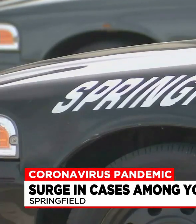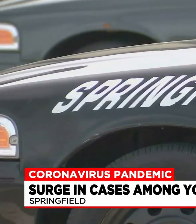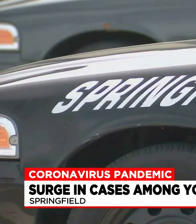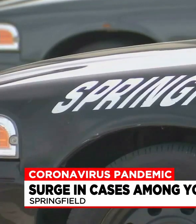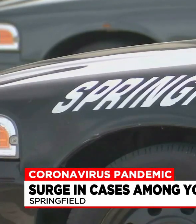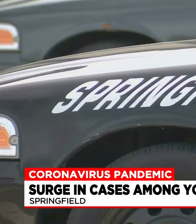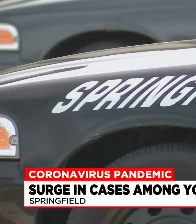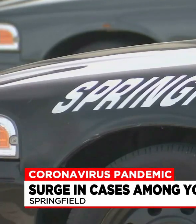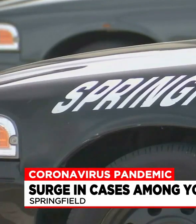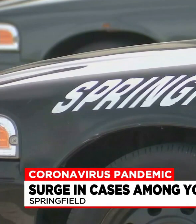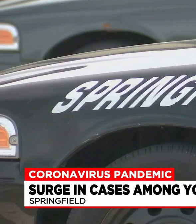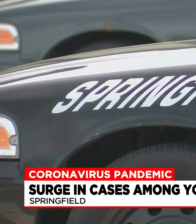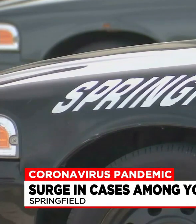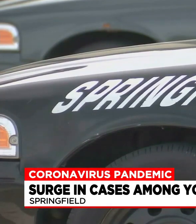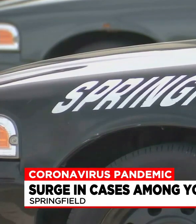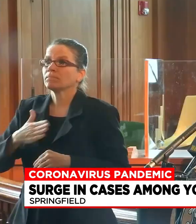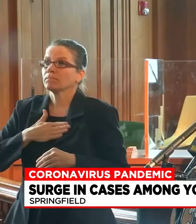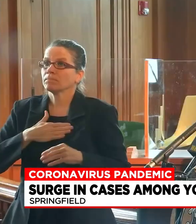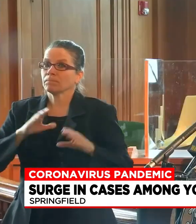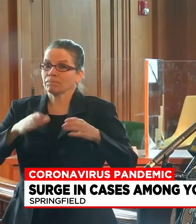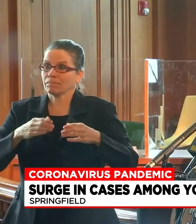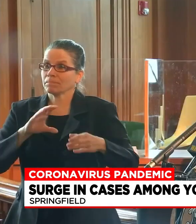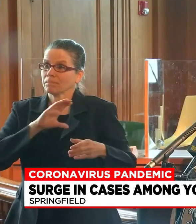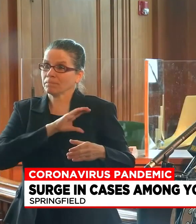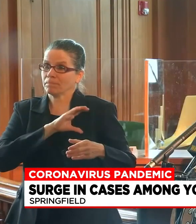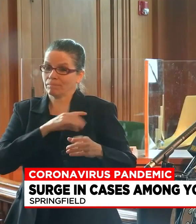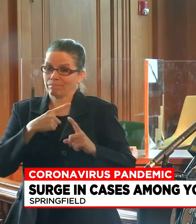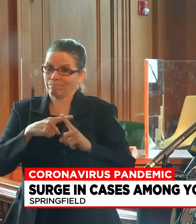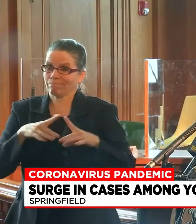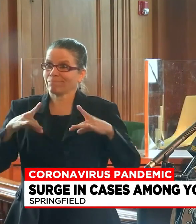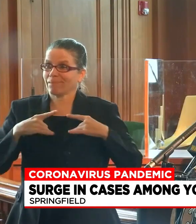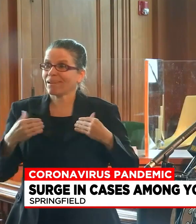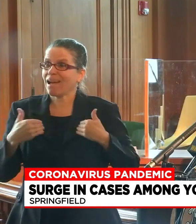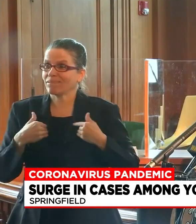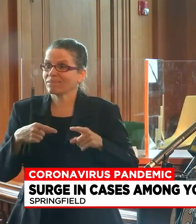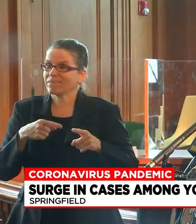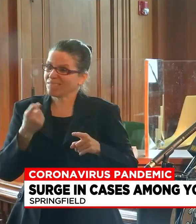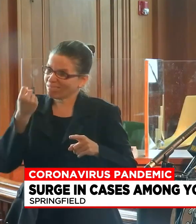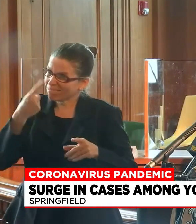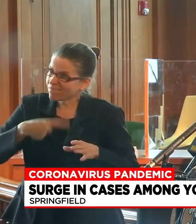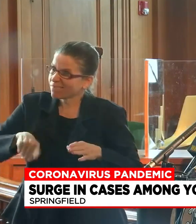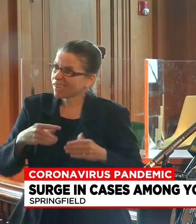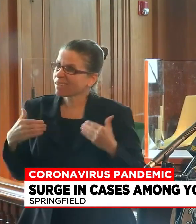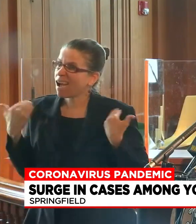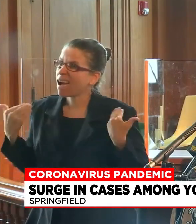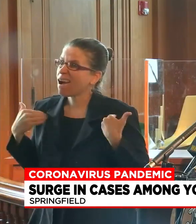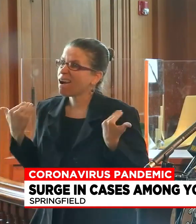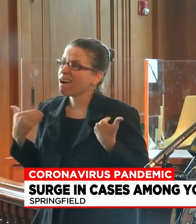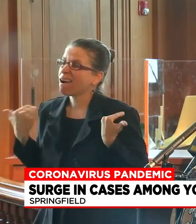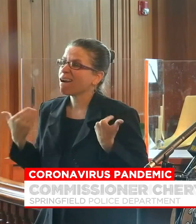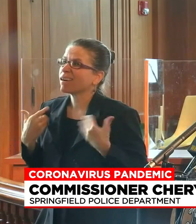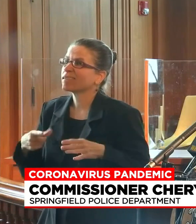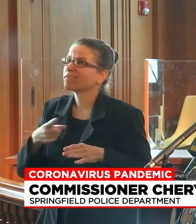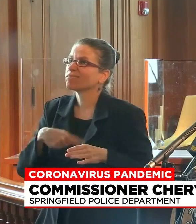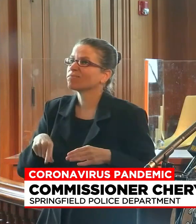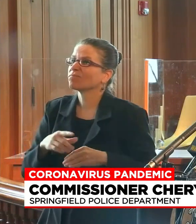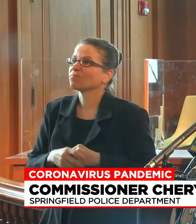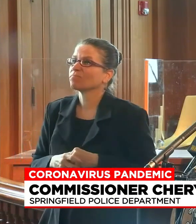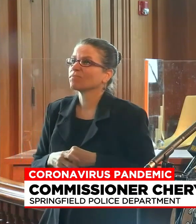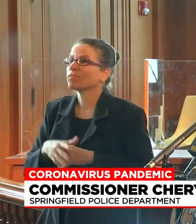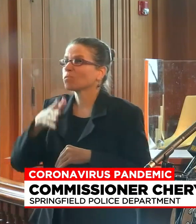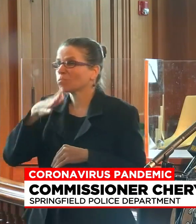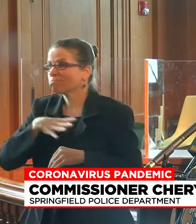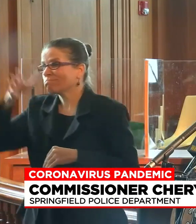10 officers due to COVID-19. They are young women and men, employees of the Springfield Police Department who chose not to